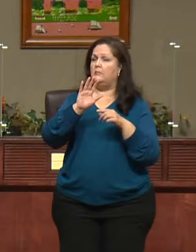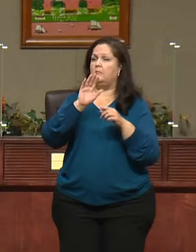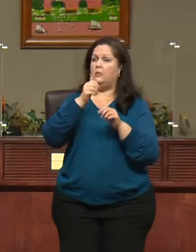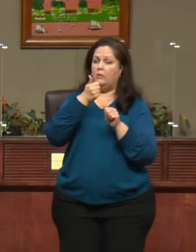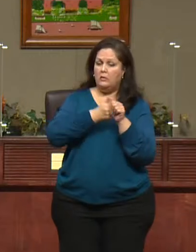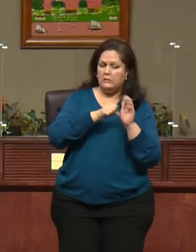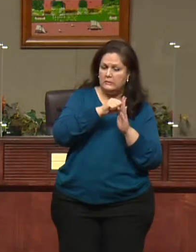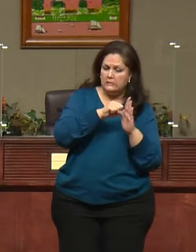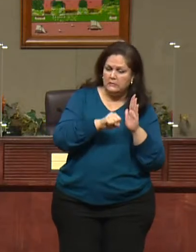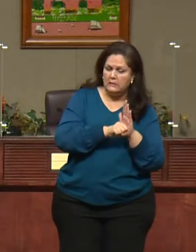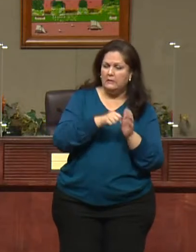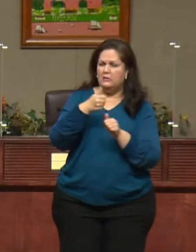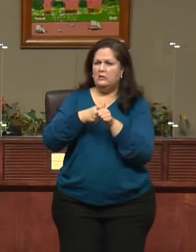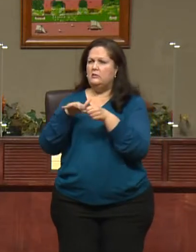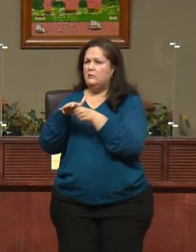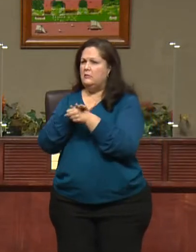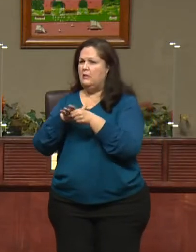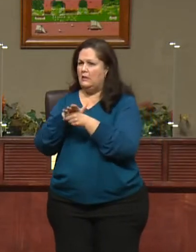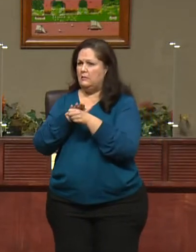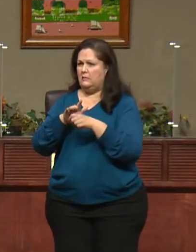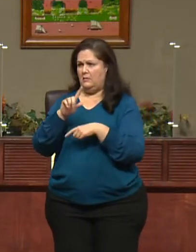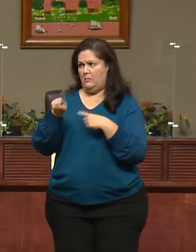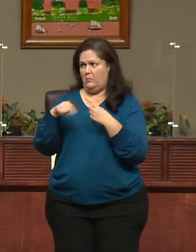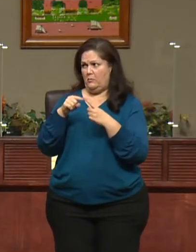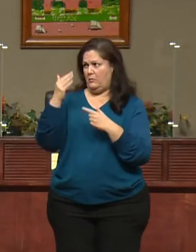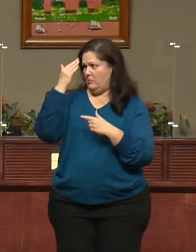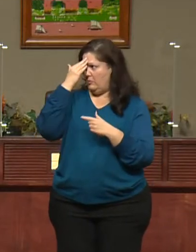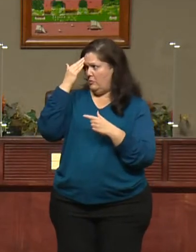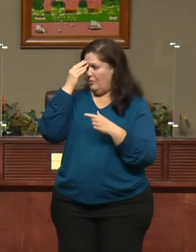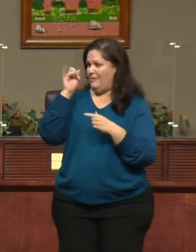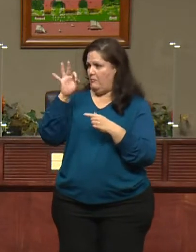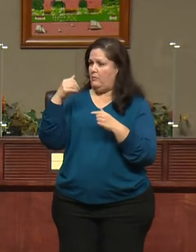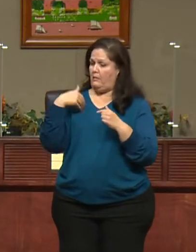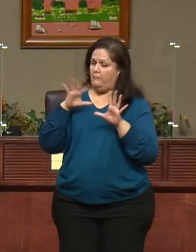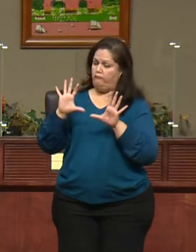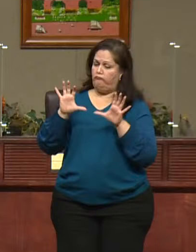or county by county? When are we going to know that we have herd immunity?